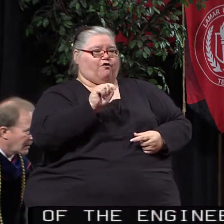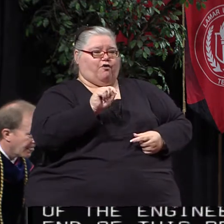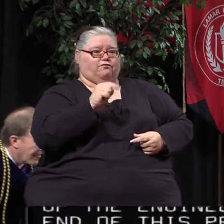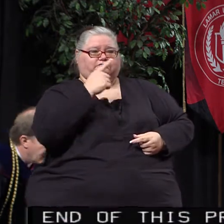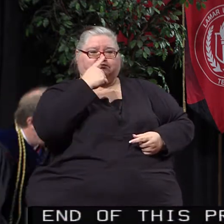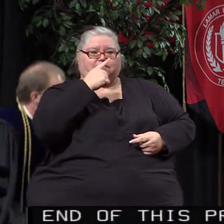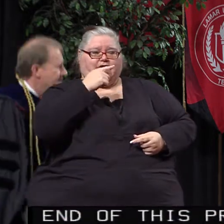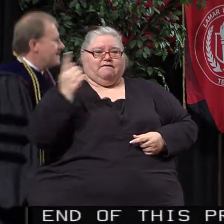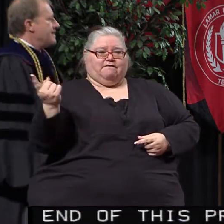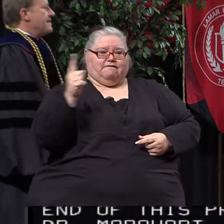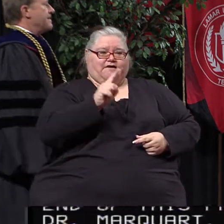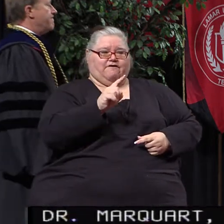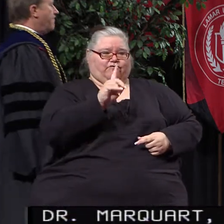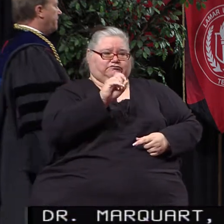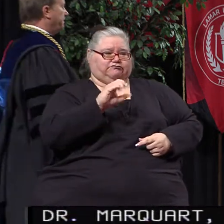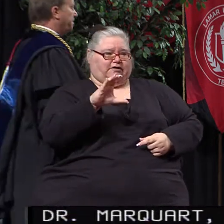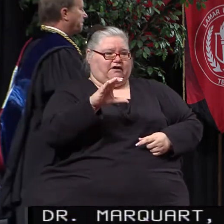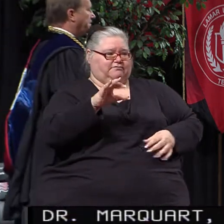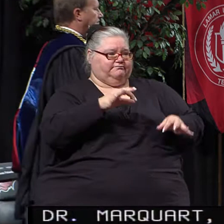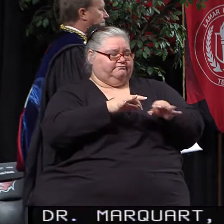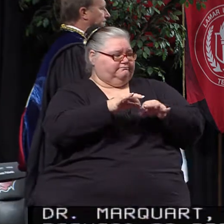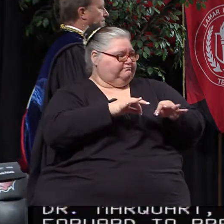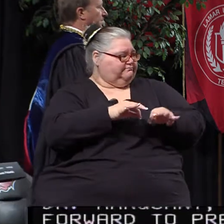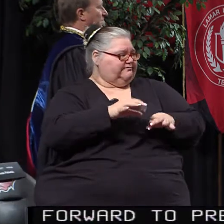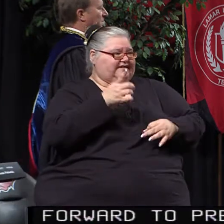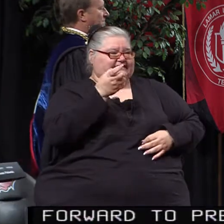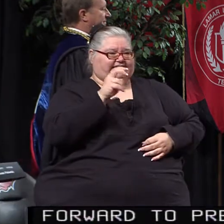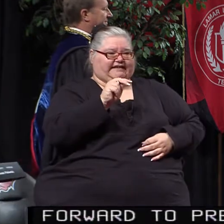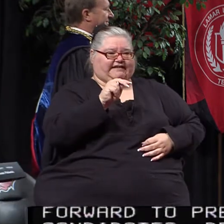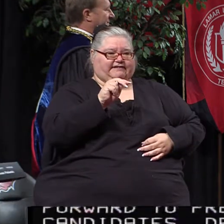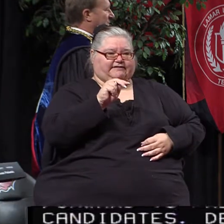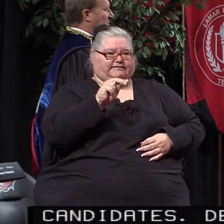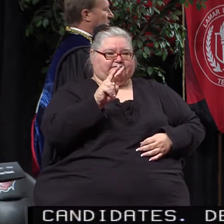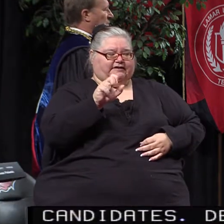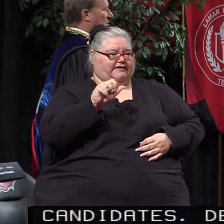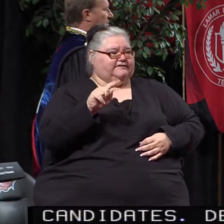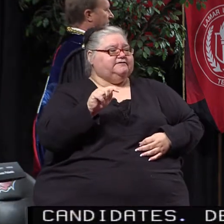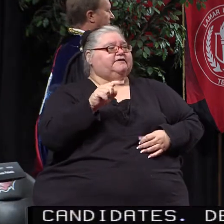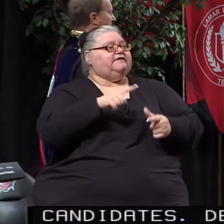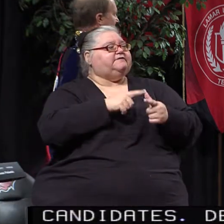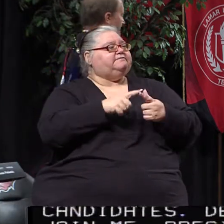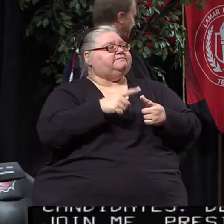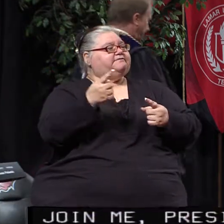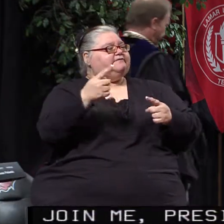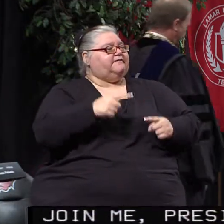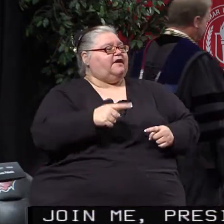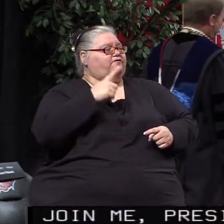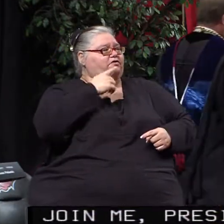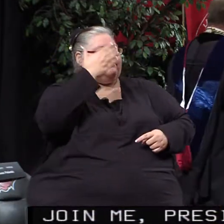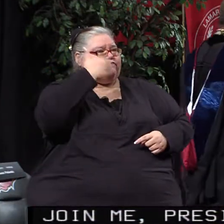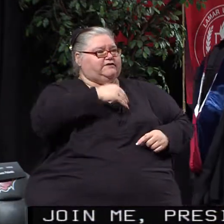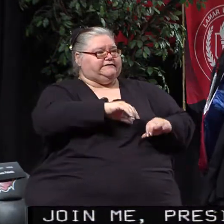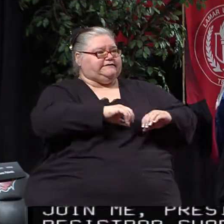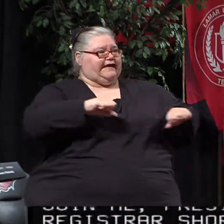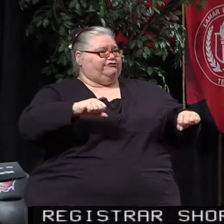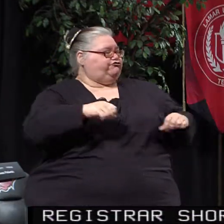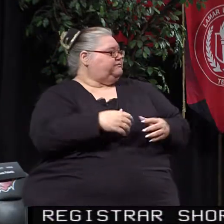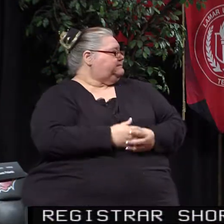to present our doctoral candidates. Dean Hahn, please join me, President Evans, and Registrar Short on the front stage.